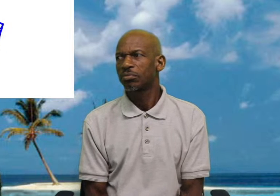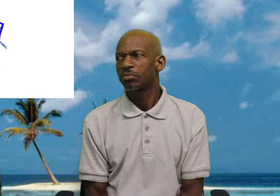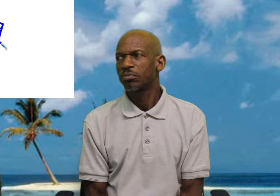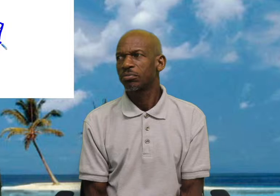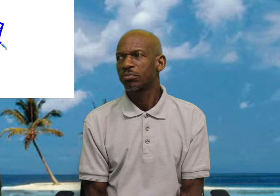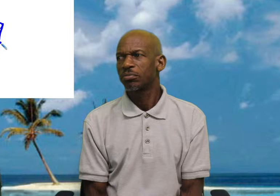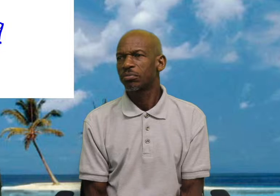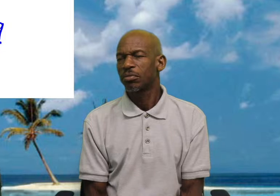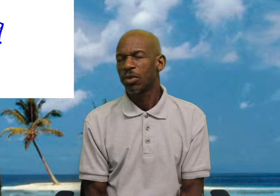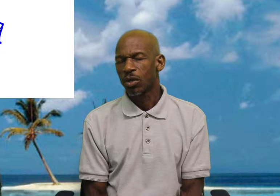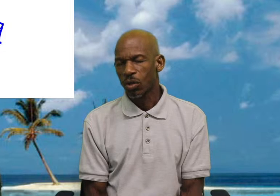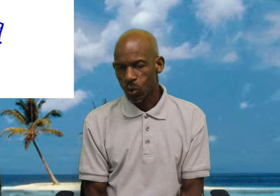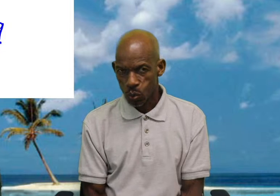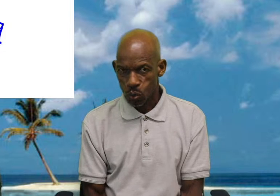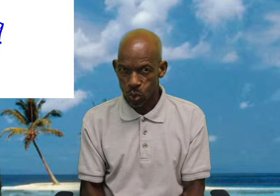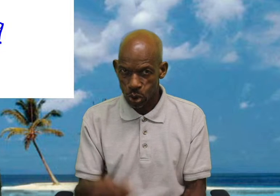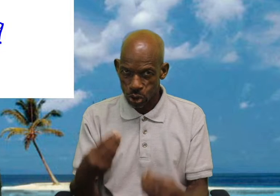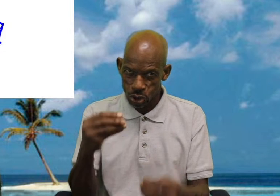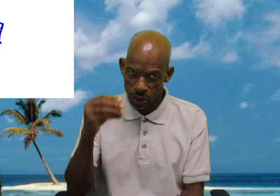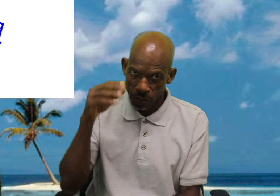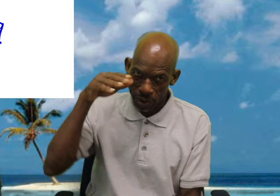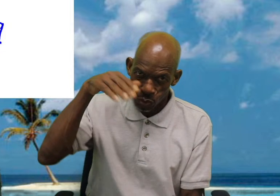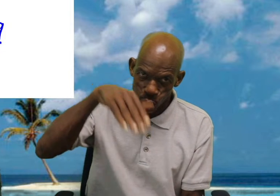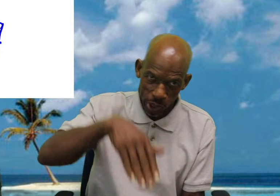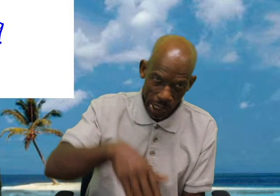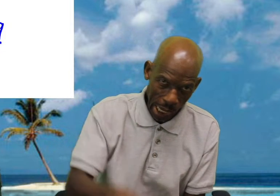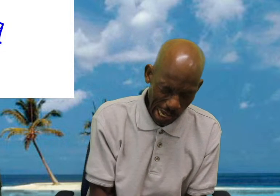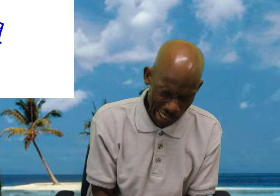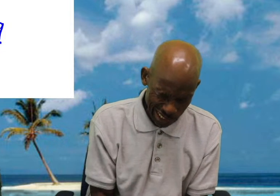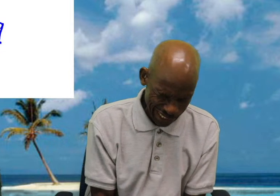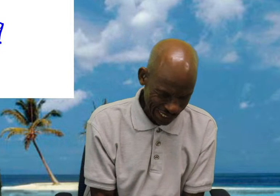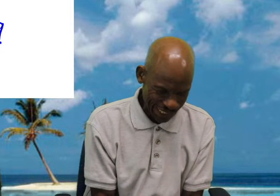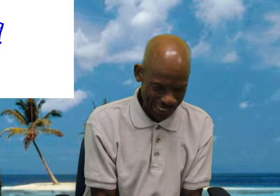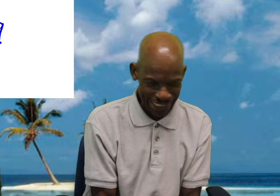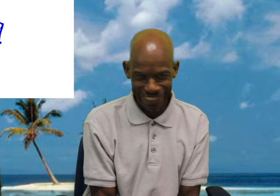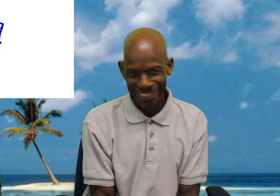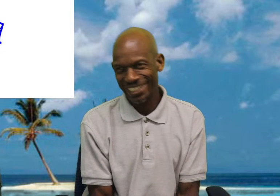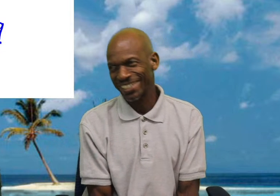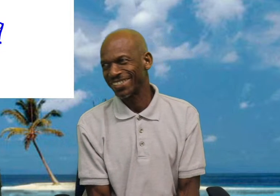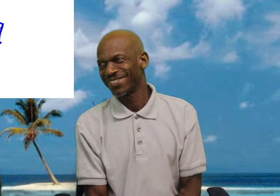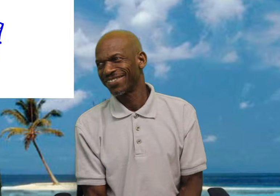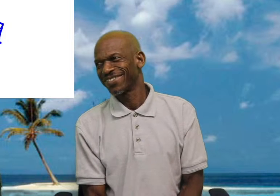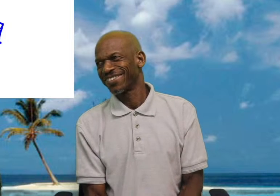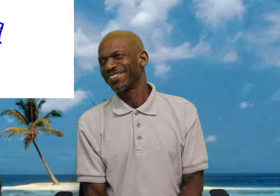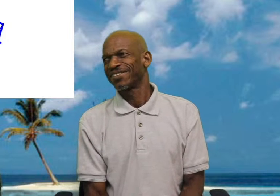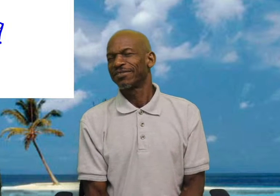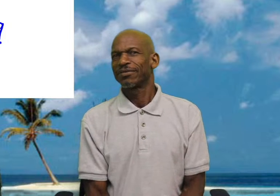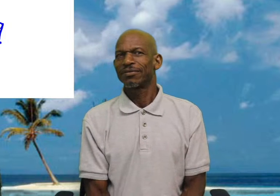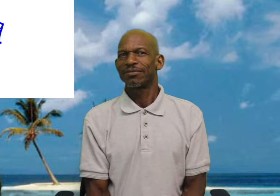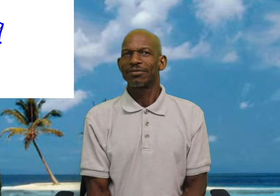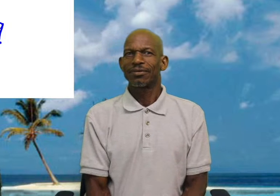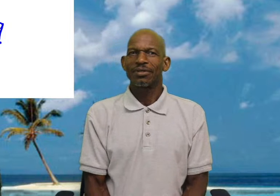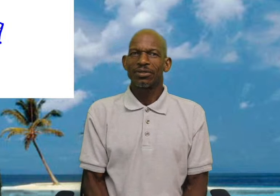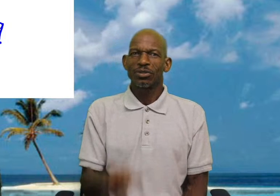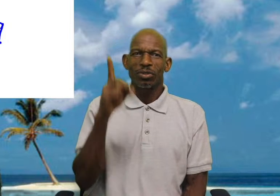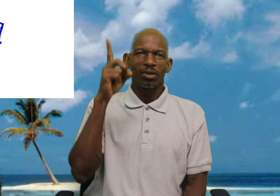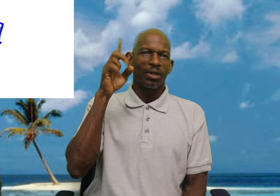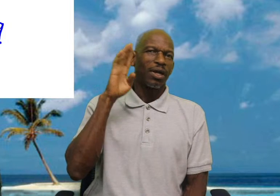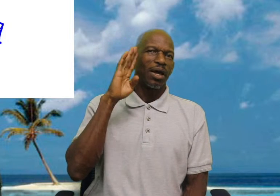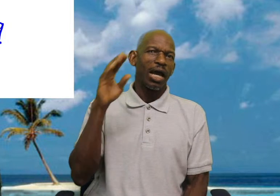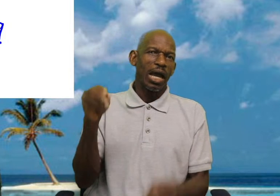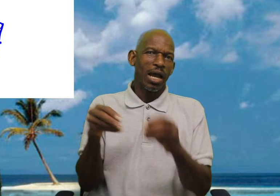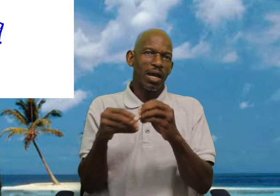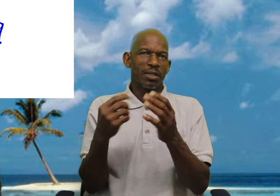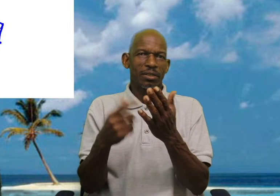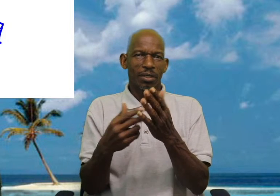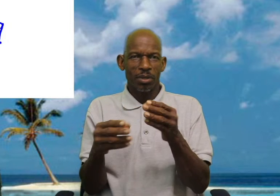Excuse me, on the side of the board. Susan and I are going shopping. So Dana added a little extra in our simple sentence, but